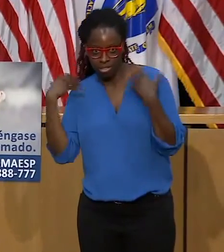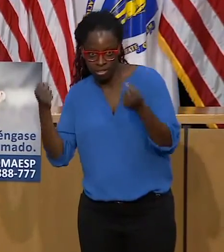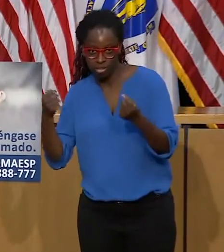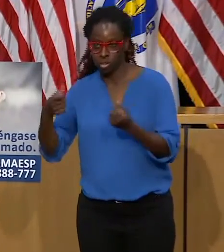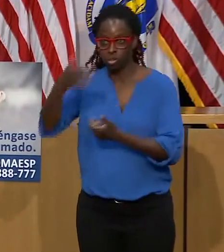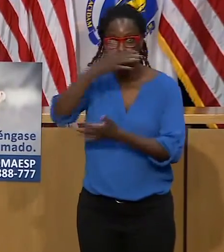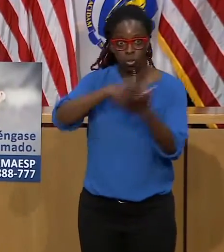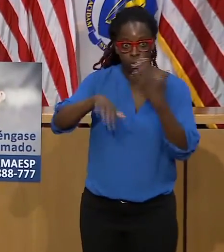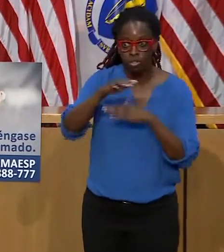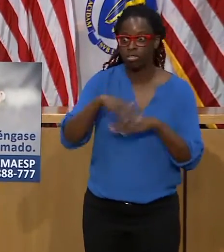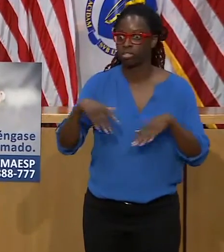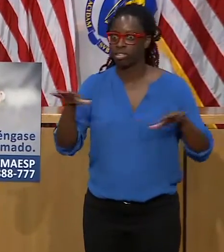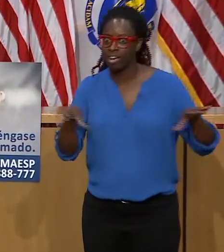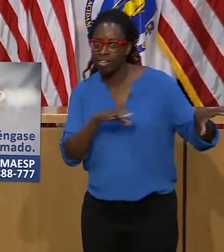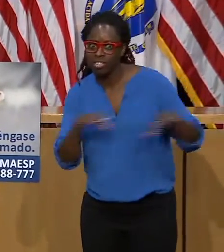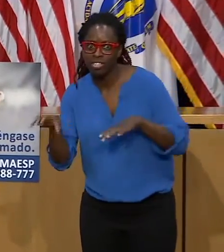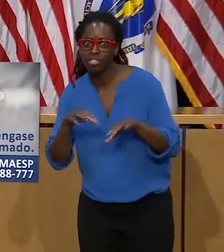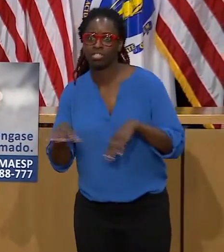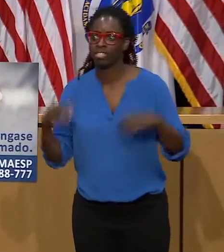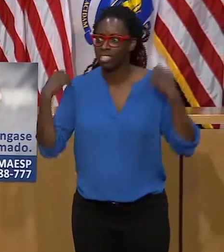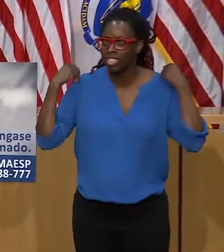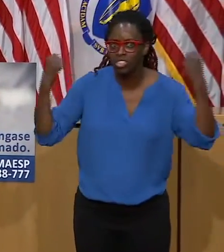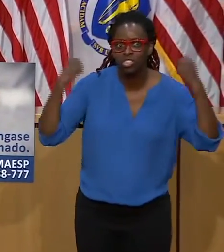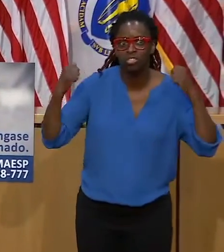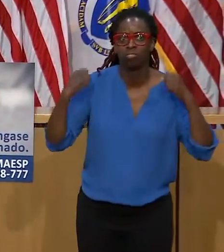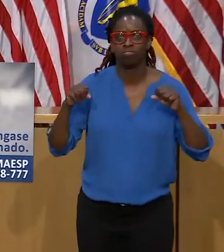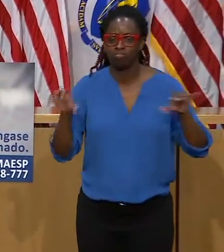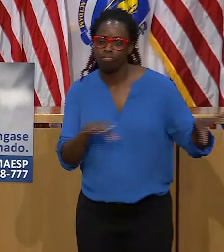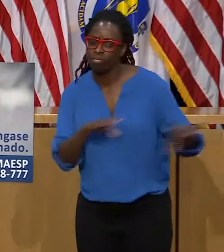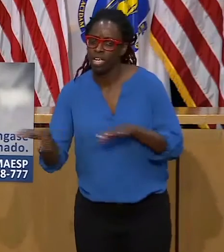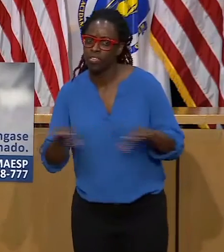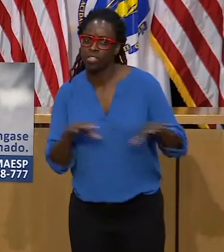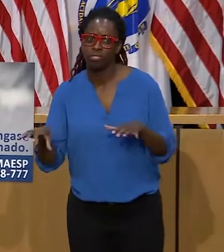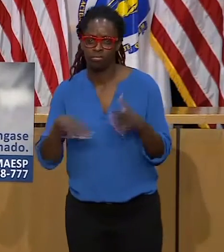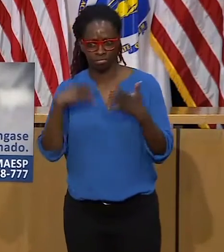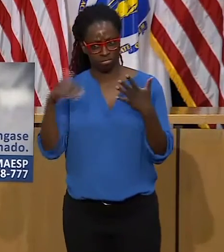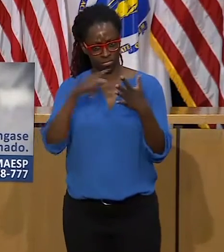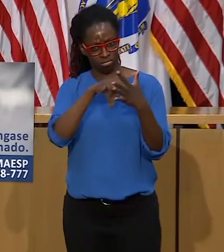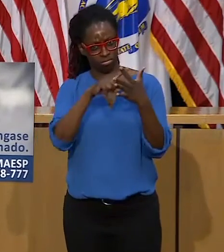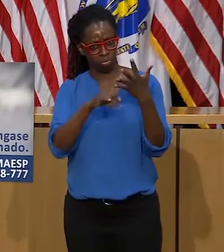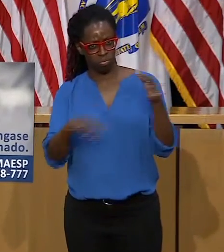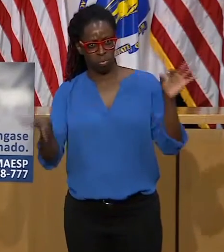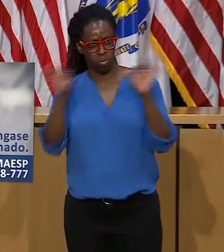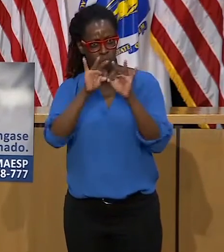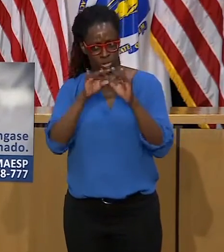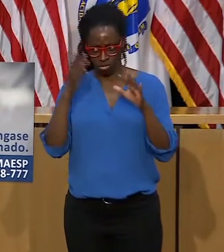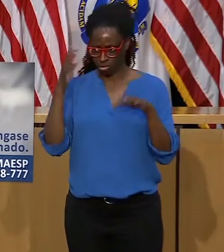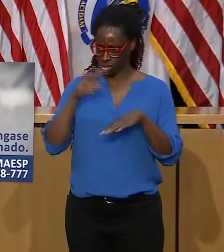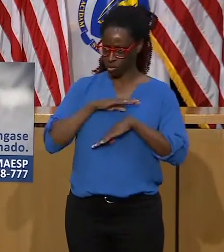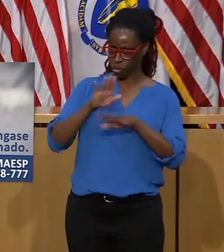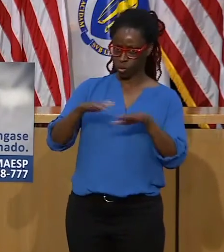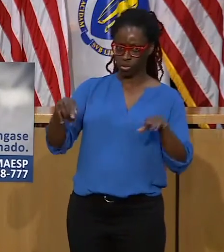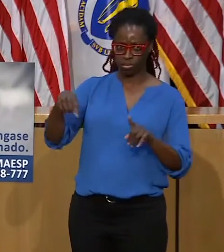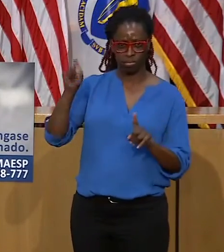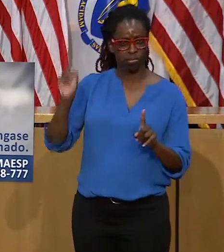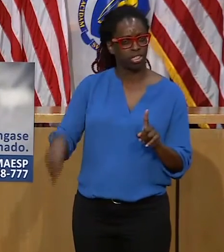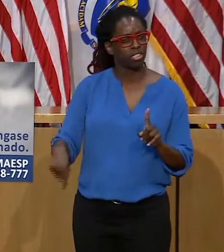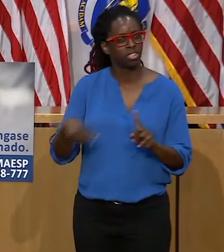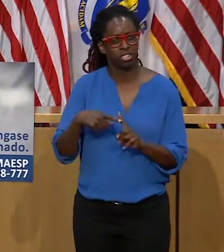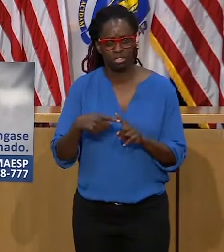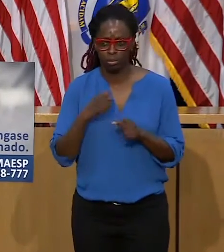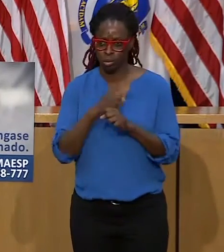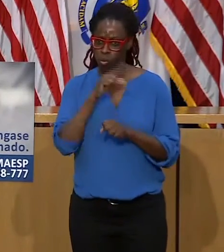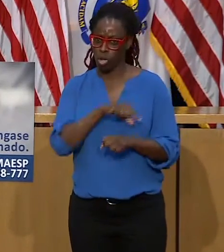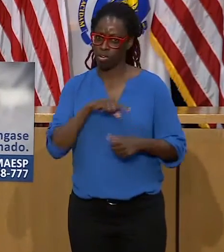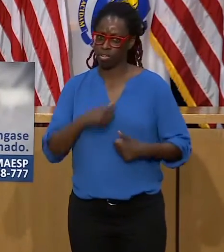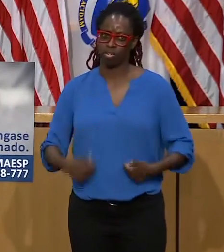precaution possible and are grounded in the best possible medical advice, which you will be hearing from shortly.